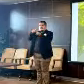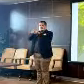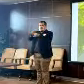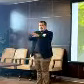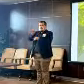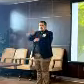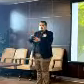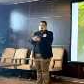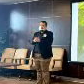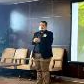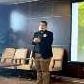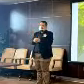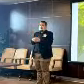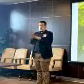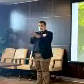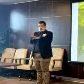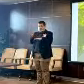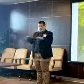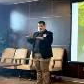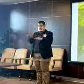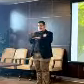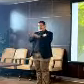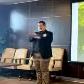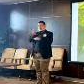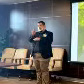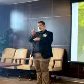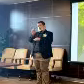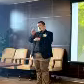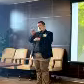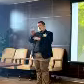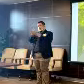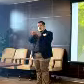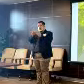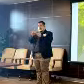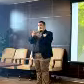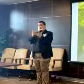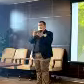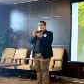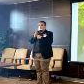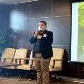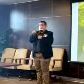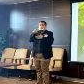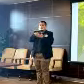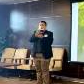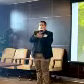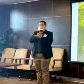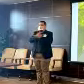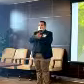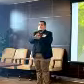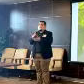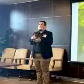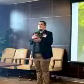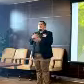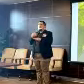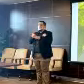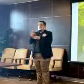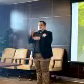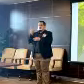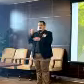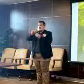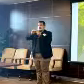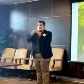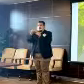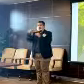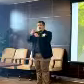it. Our children were remote last year, and they ached to be back in school. We felt after last year's